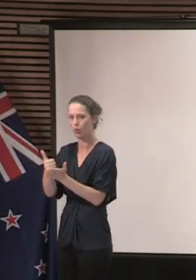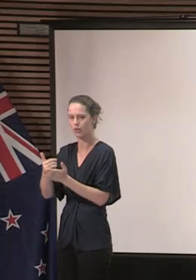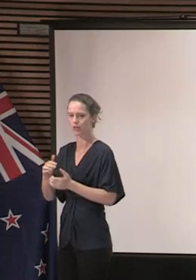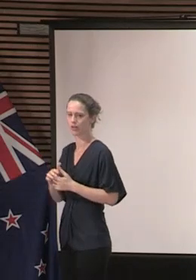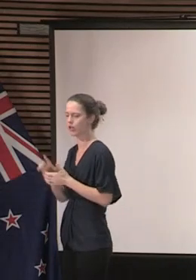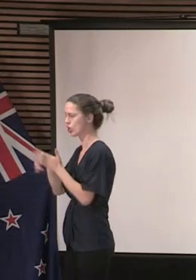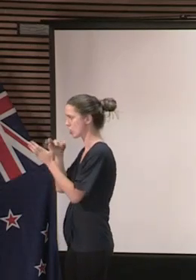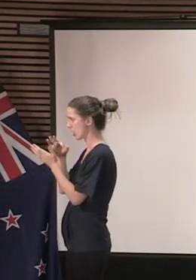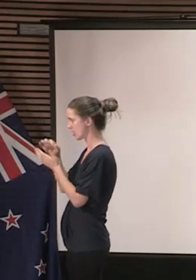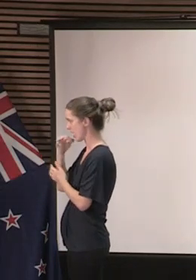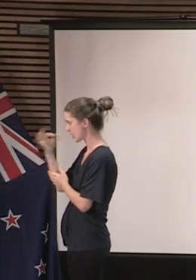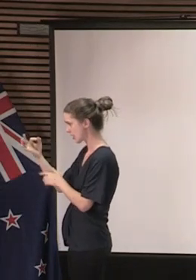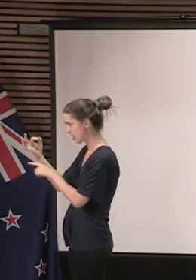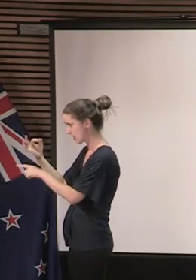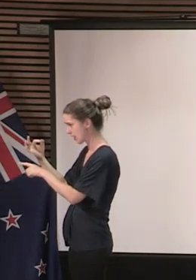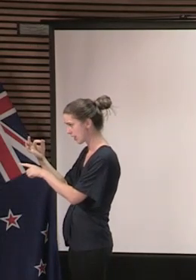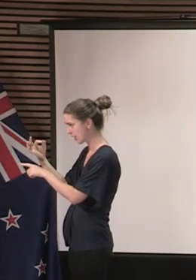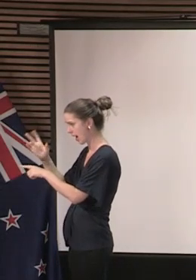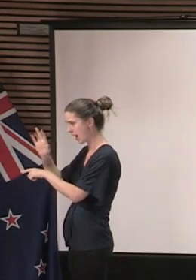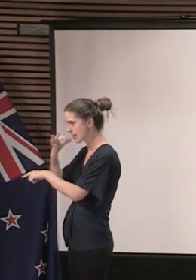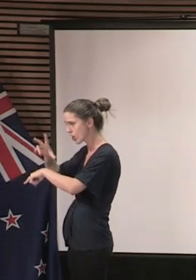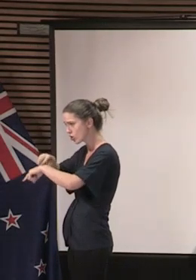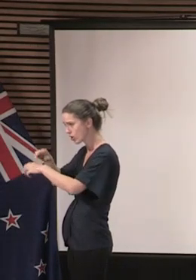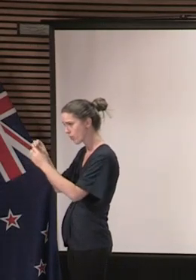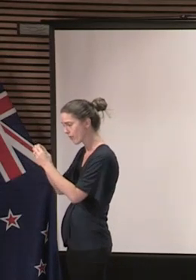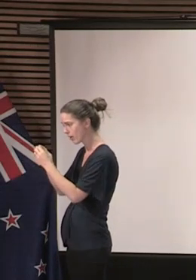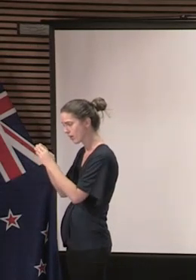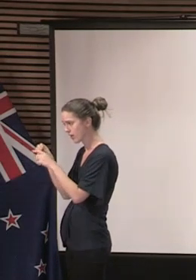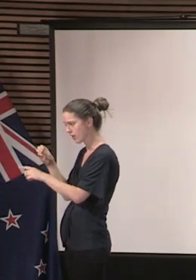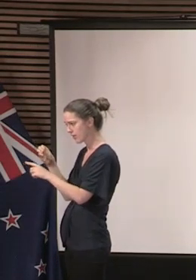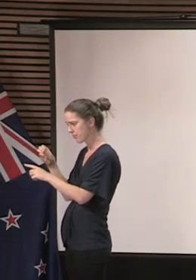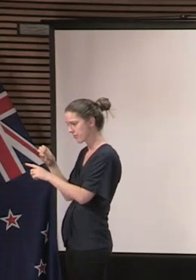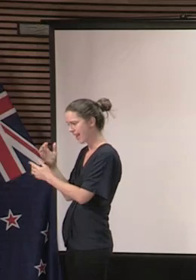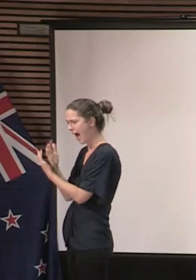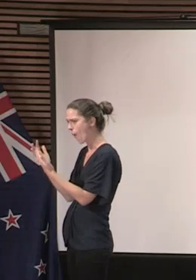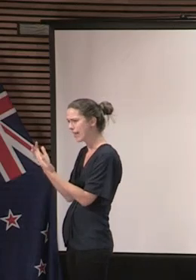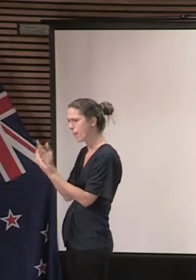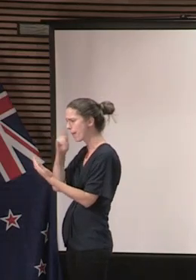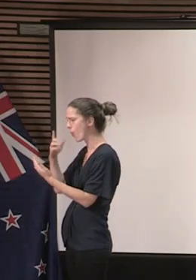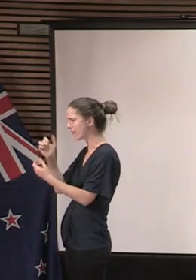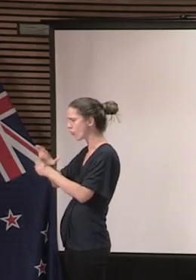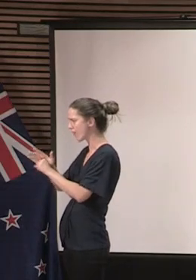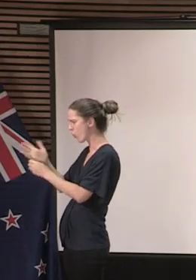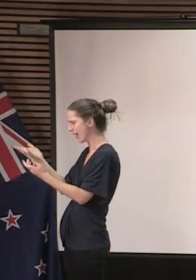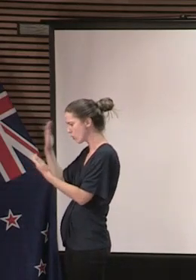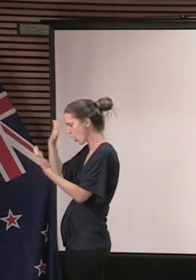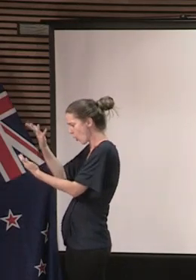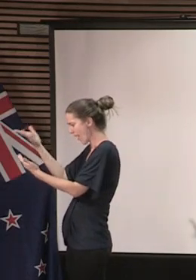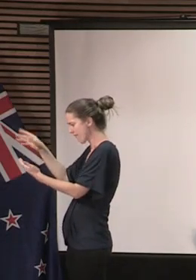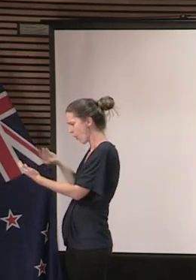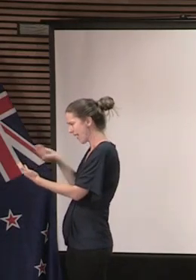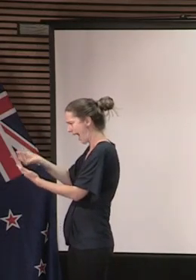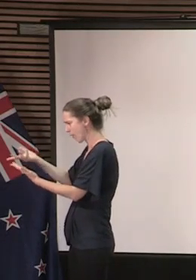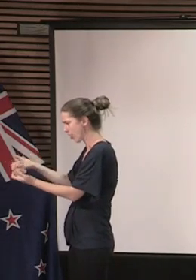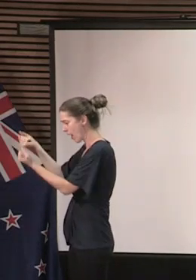whether you have any update on how many cases there are where the source of infection is unknown? You mentioned a Wanganui case, I think.